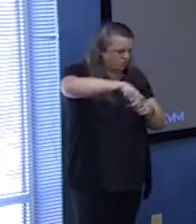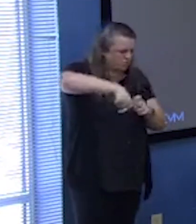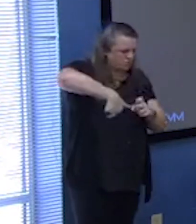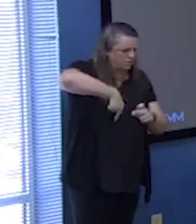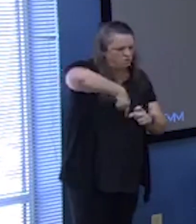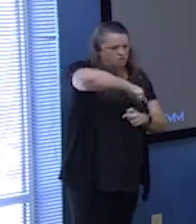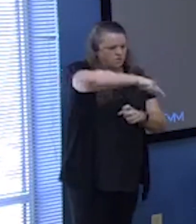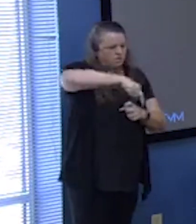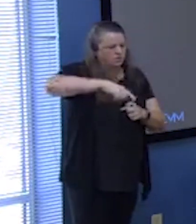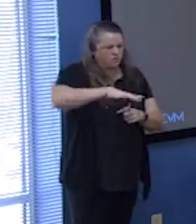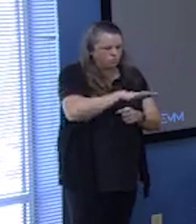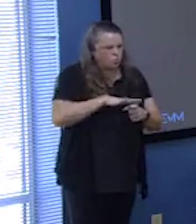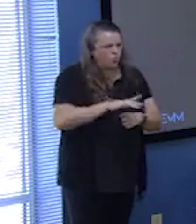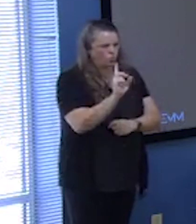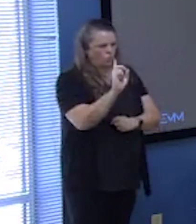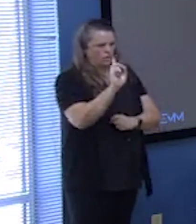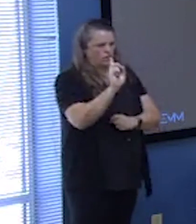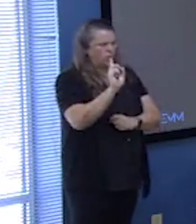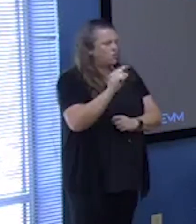to that problem.